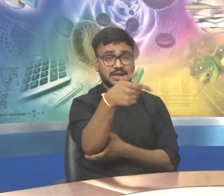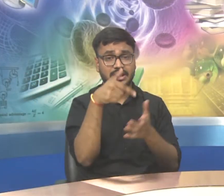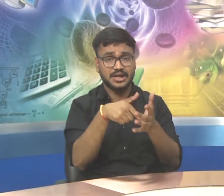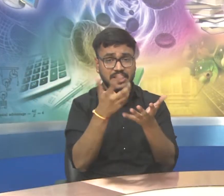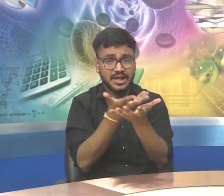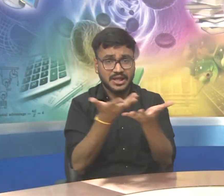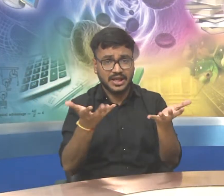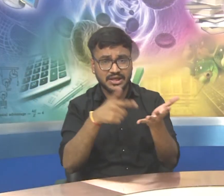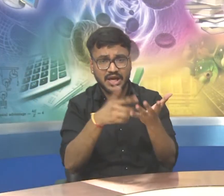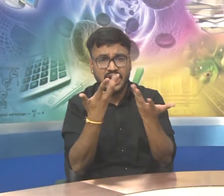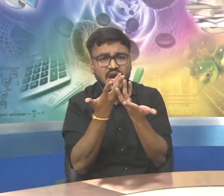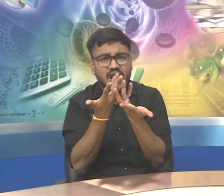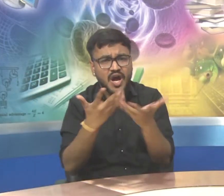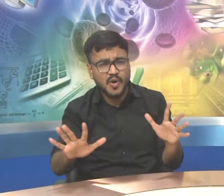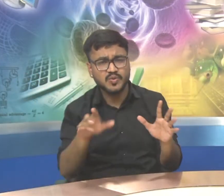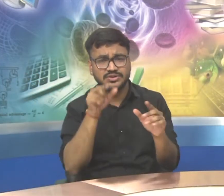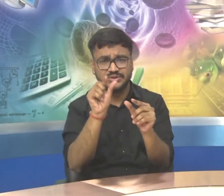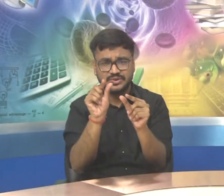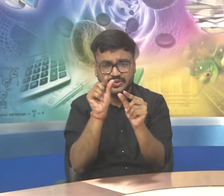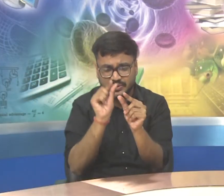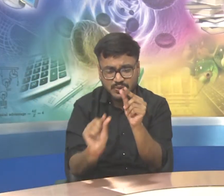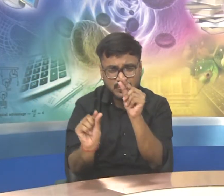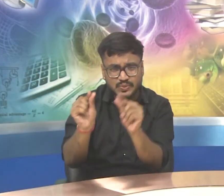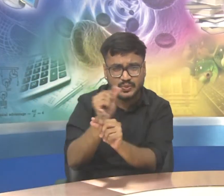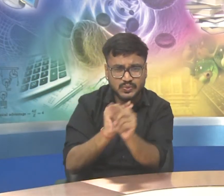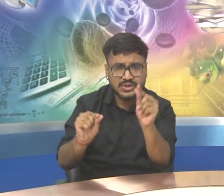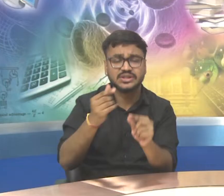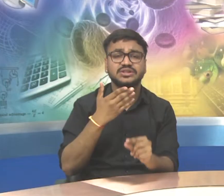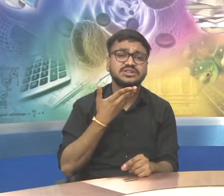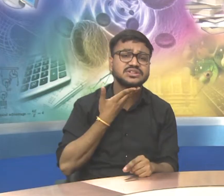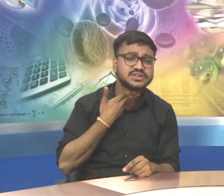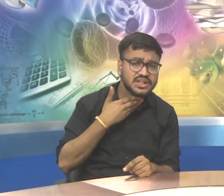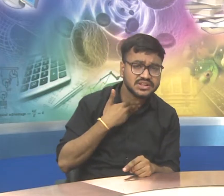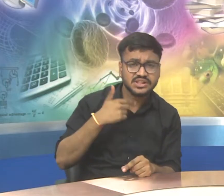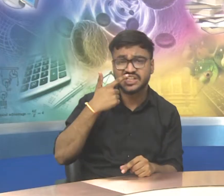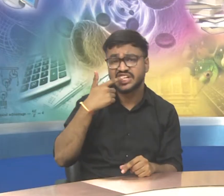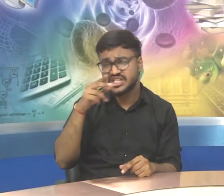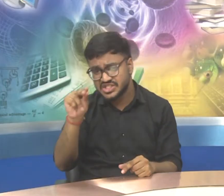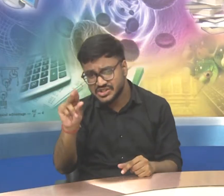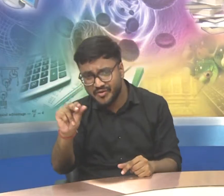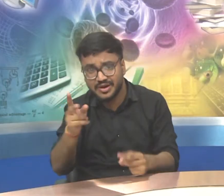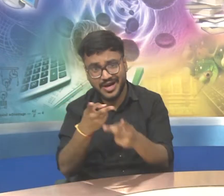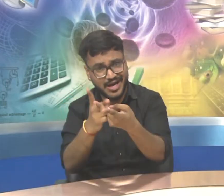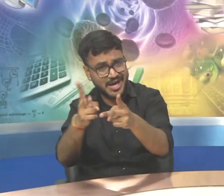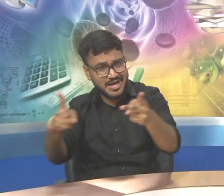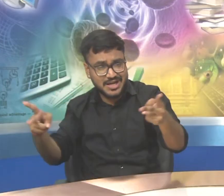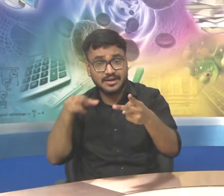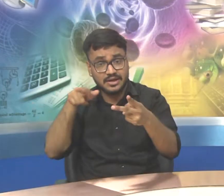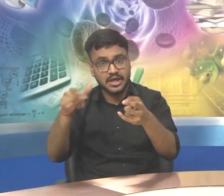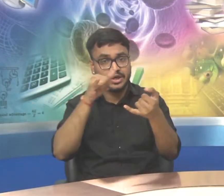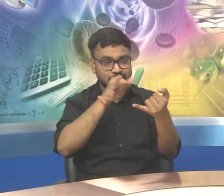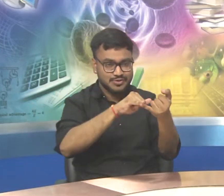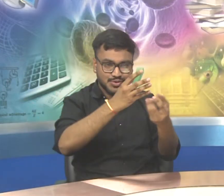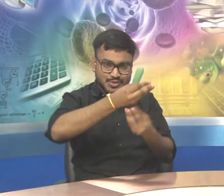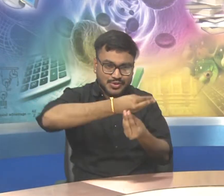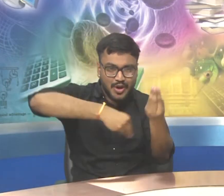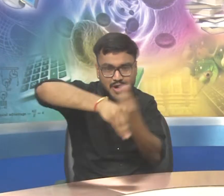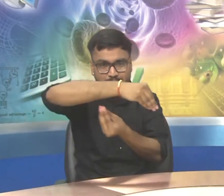short, we can say that concentration tells us how much solute is present